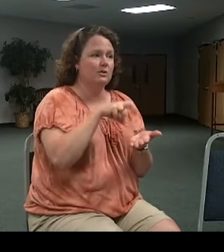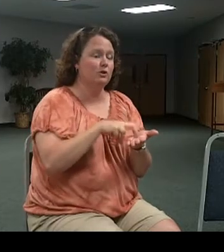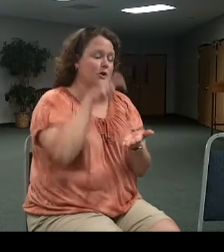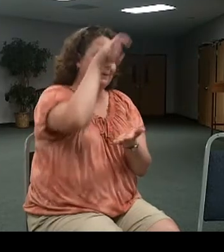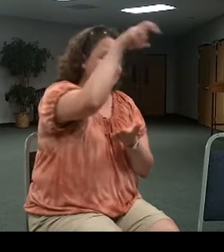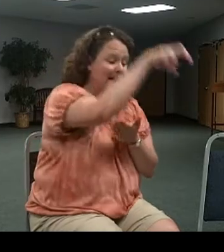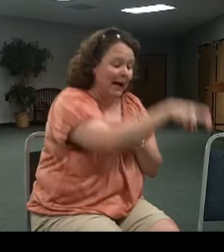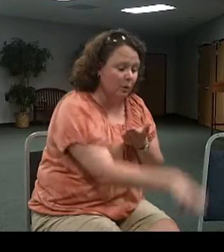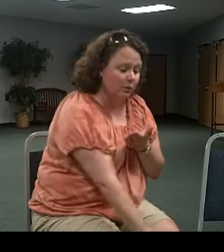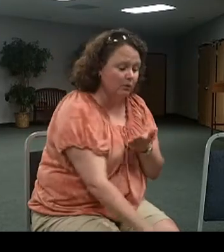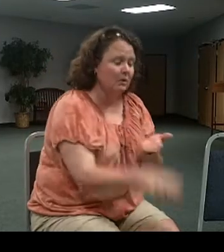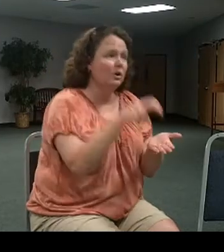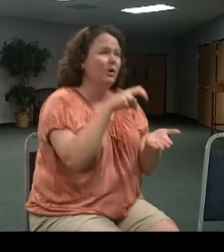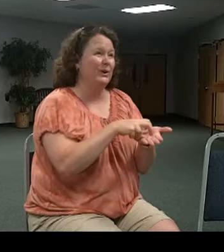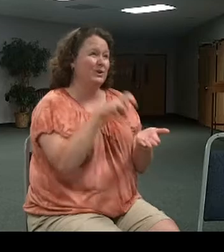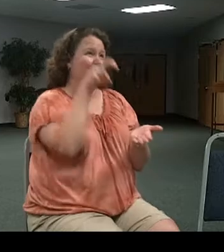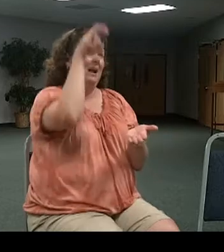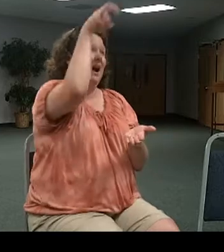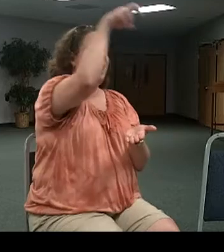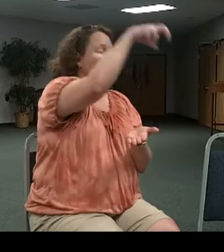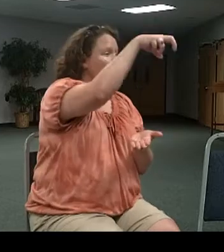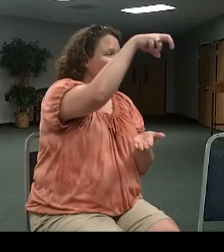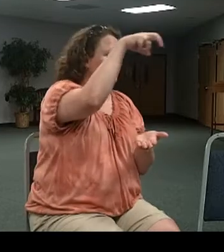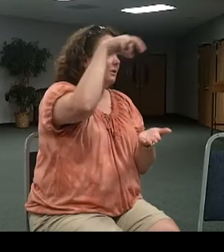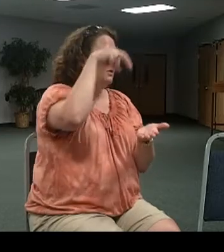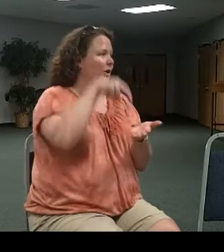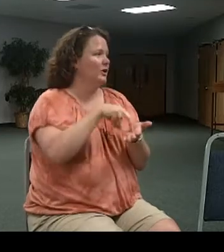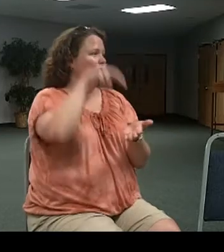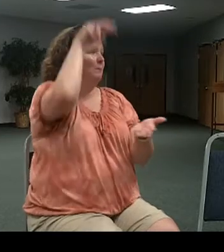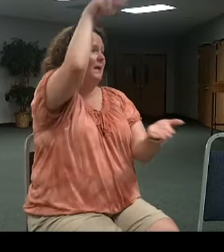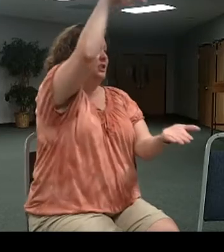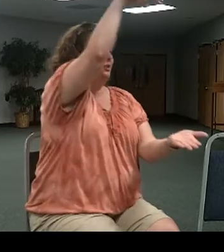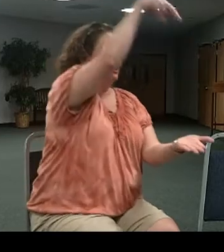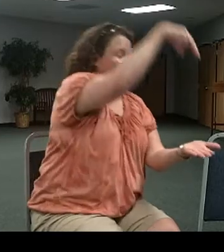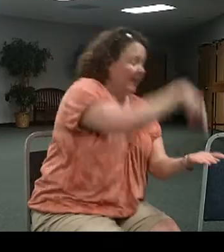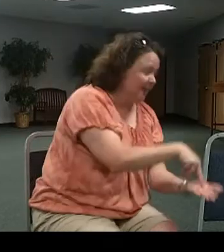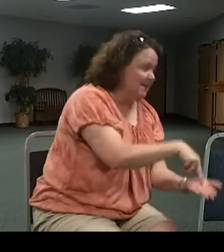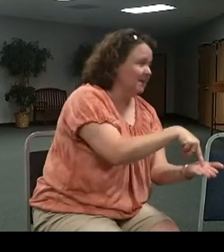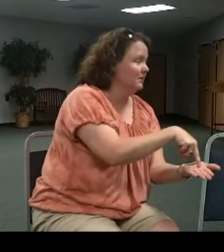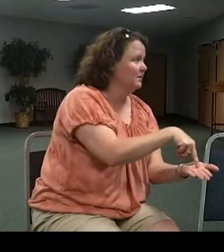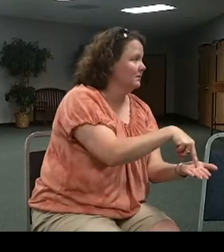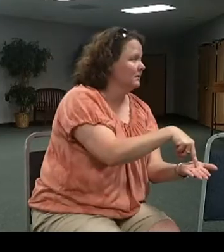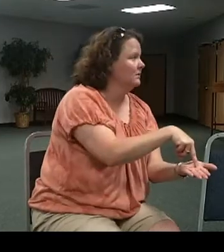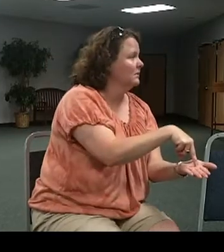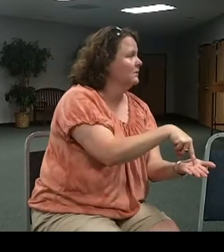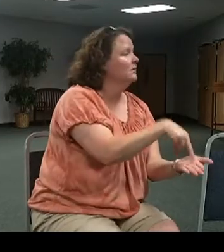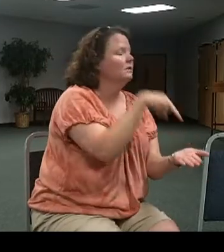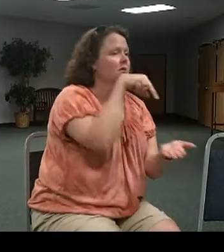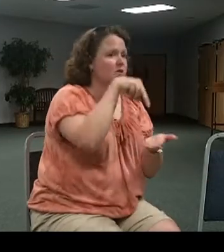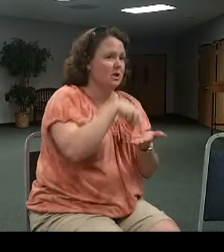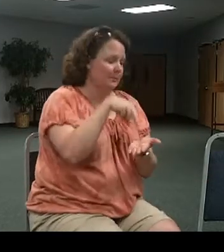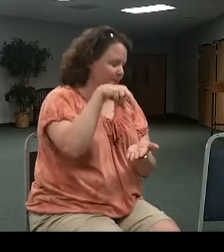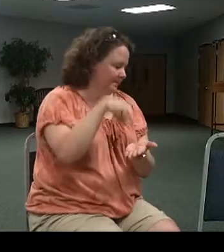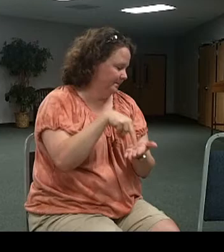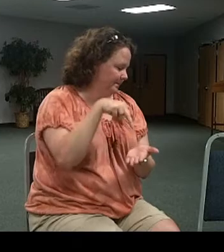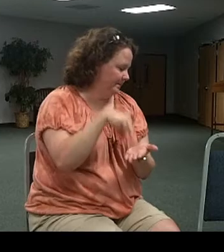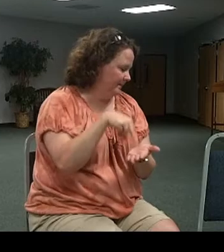if you're jumping down, you're jumping up, or you're jumping and you're landing, jump.